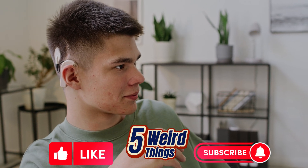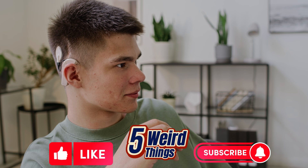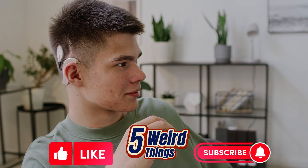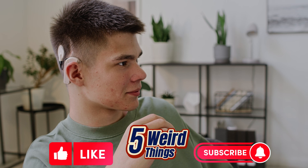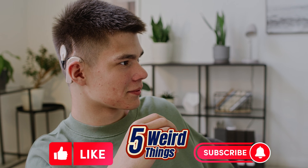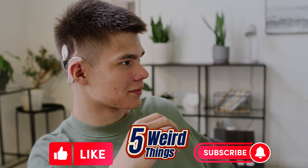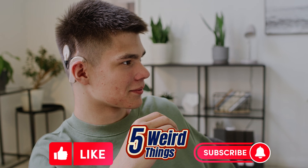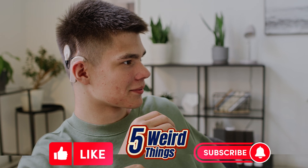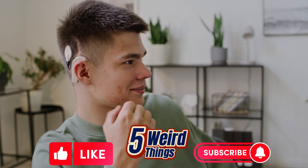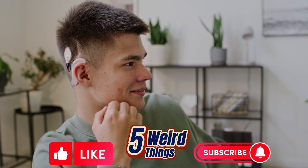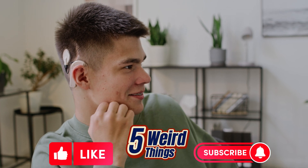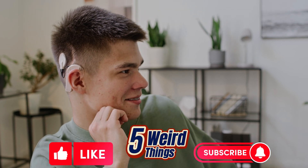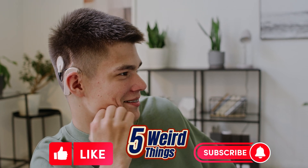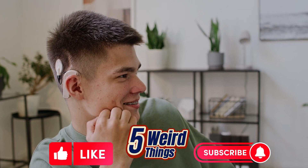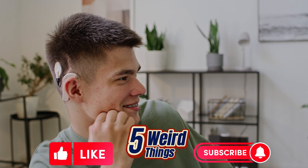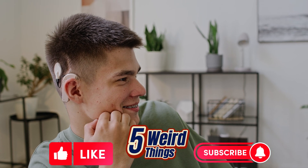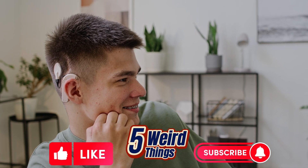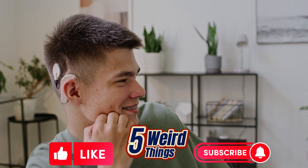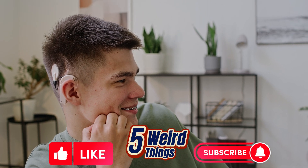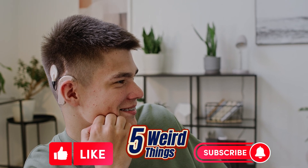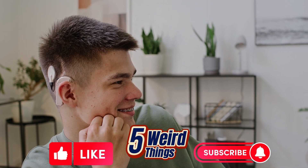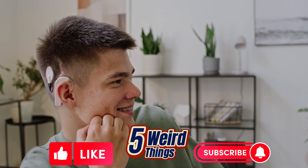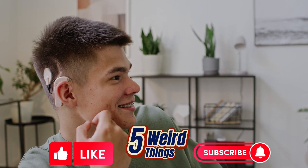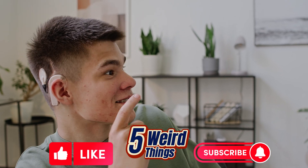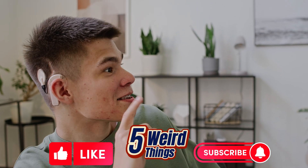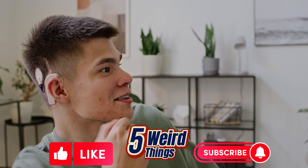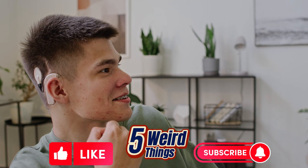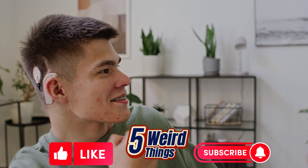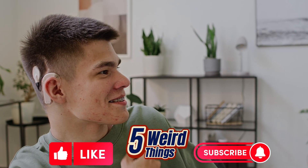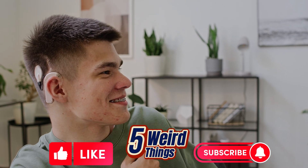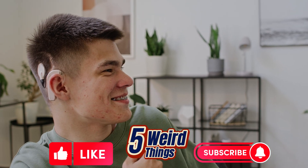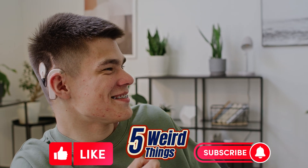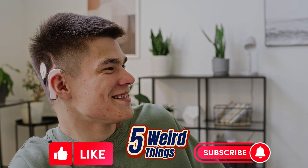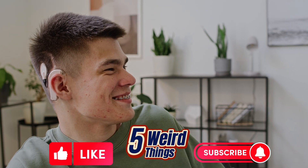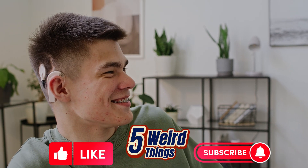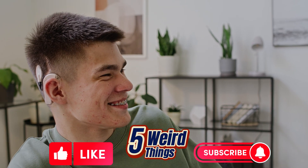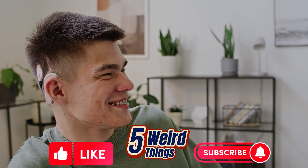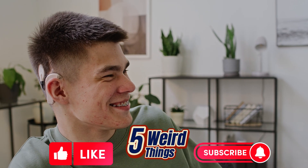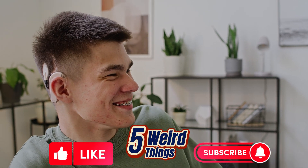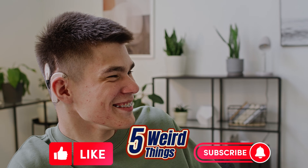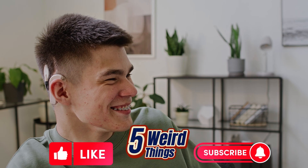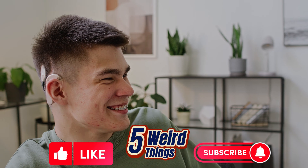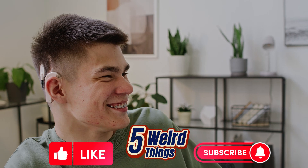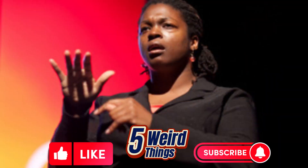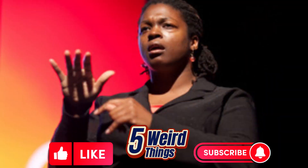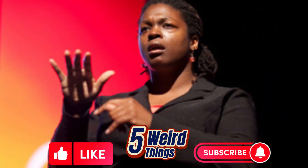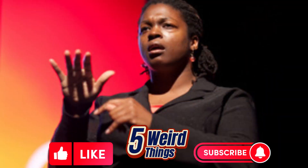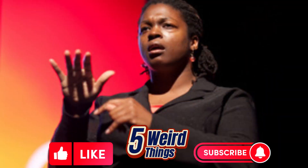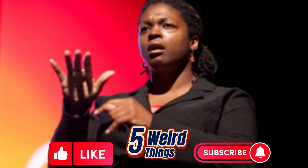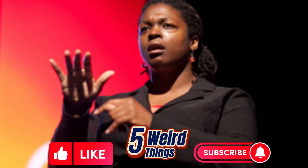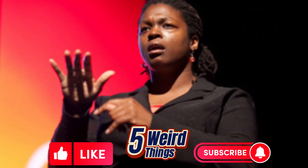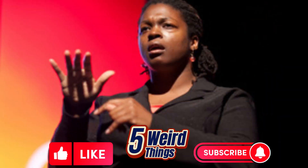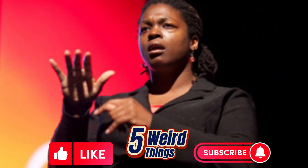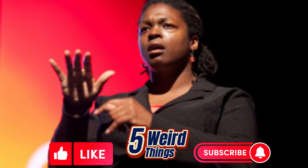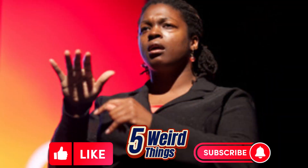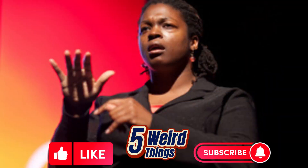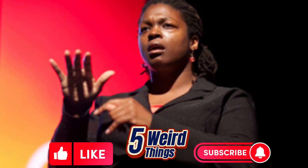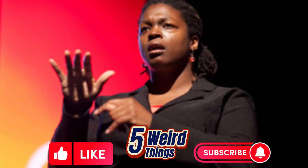that they had become a sign translator, but that was not anything I'd ever been involved with when I knew them. All